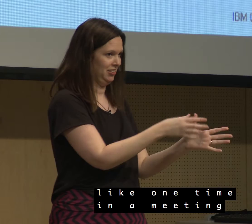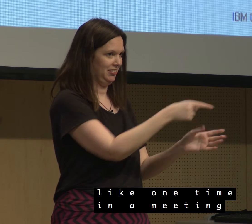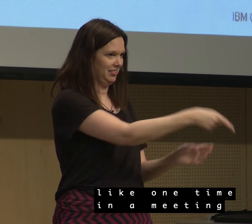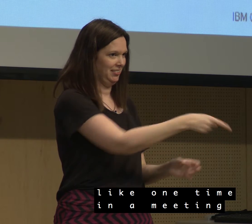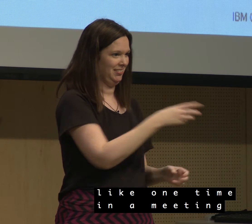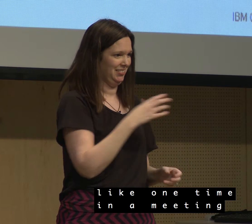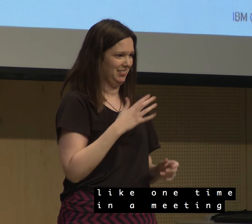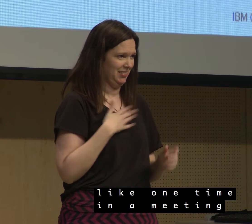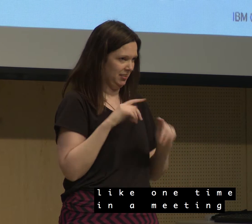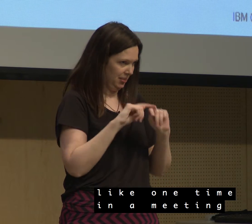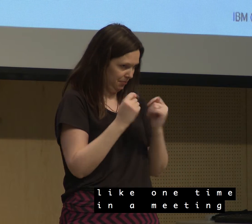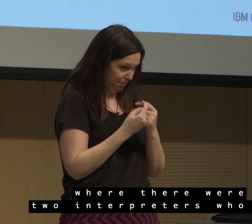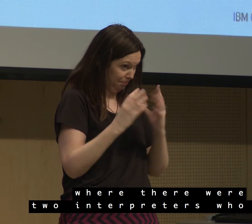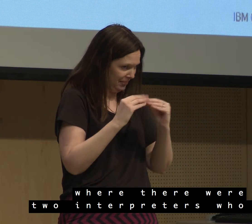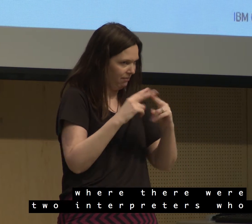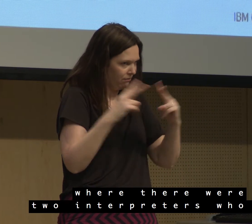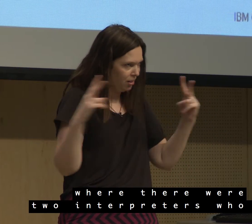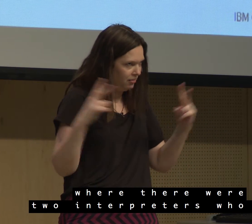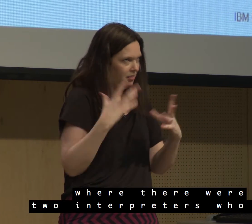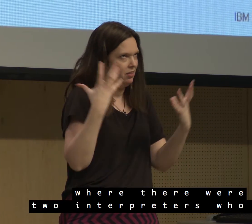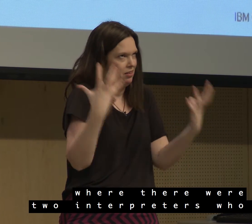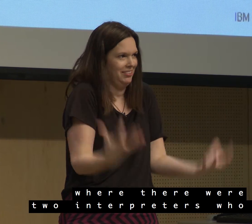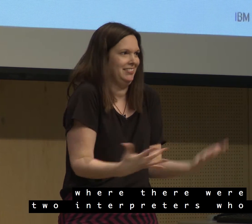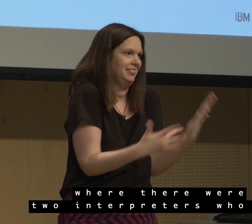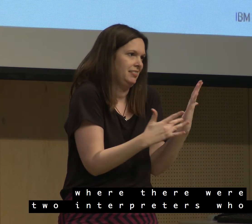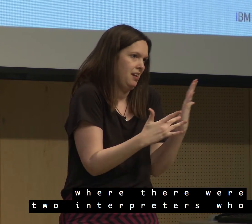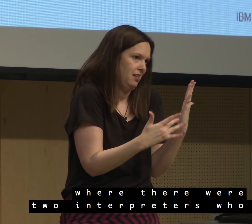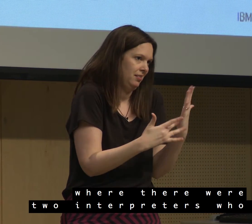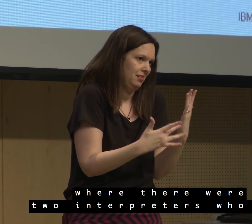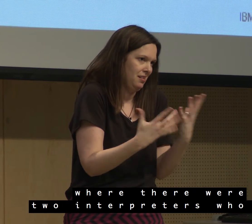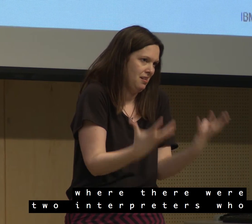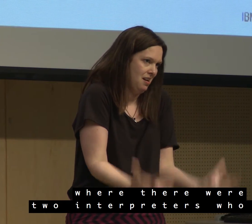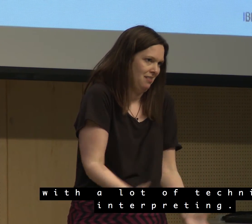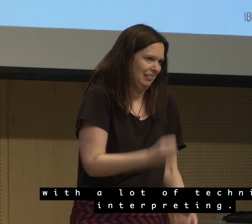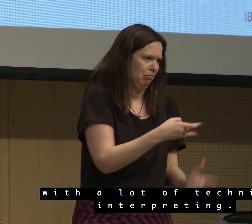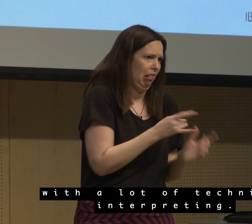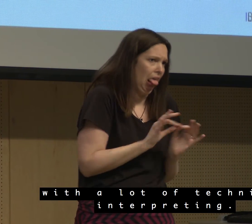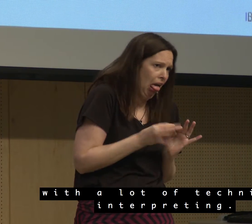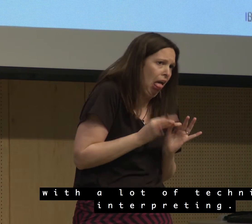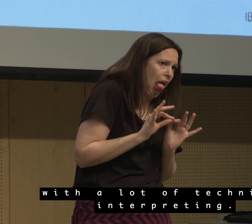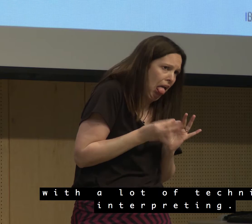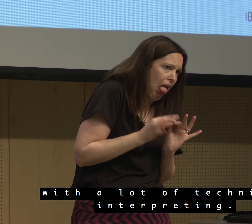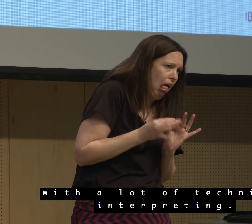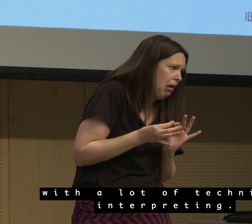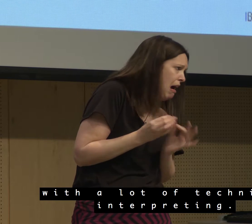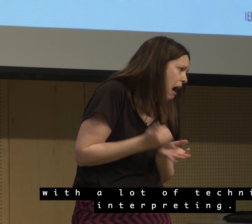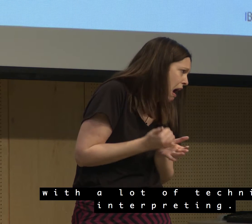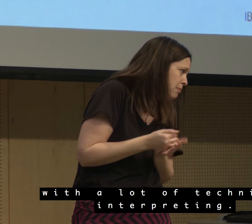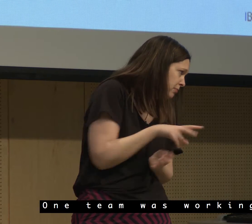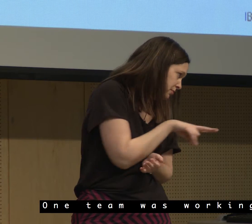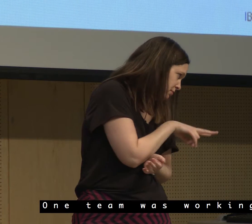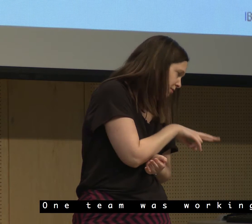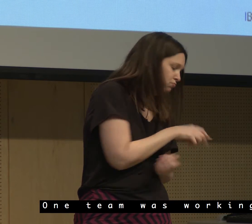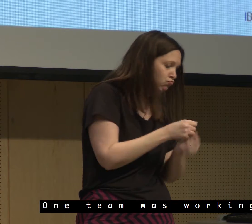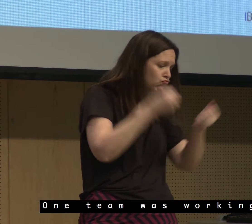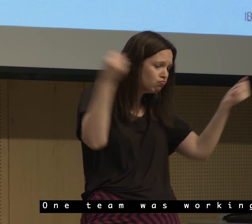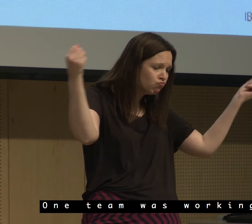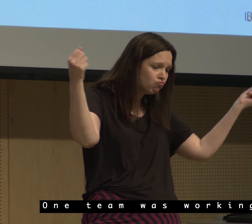like one time in a meeting when there were 2 interpreters who came with a lot of technical interpreting. One team